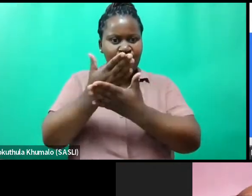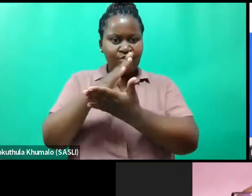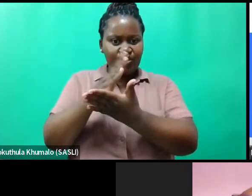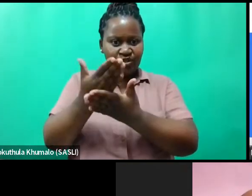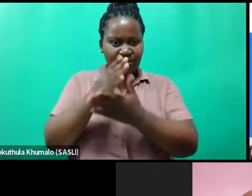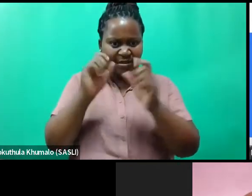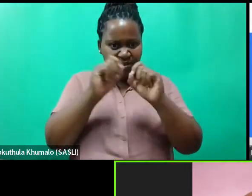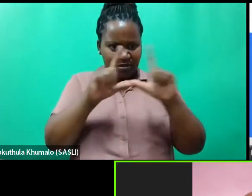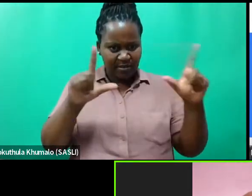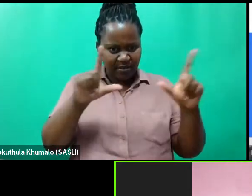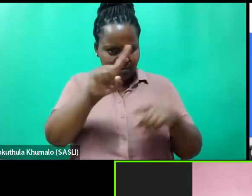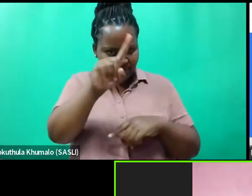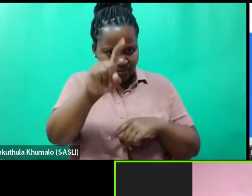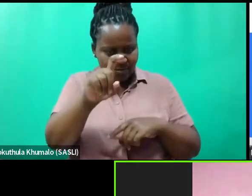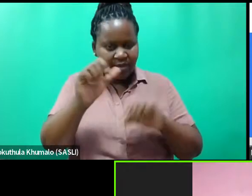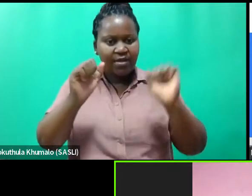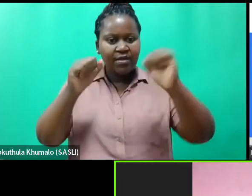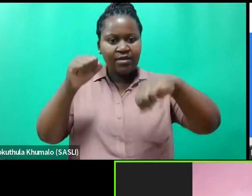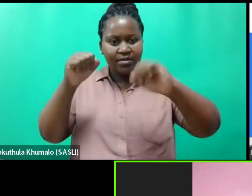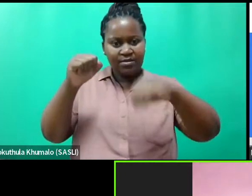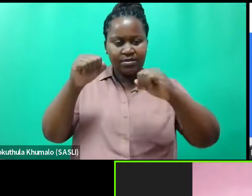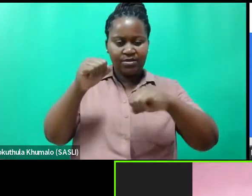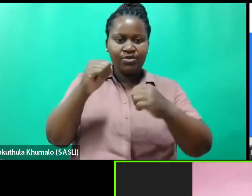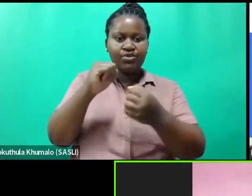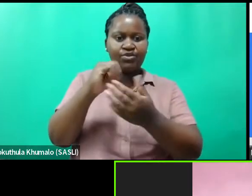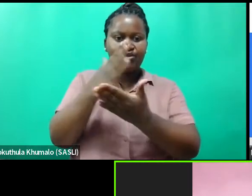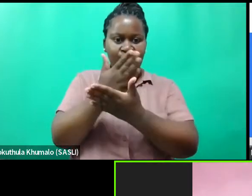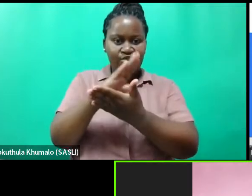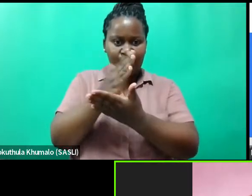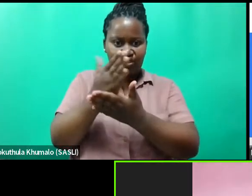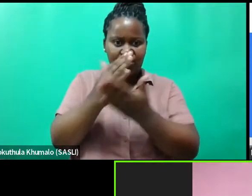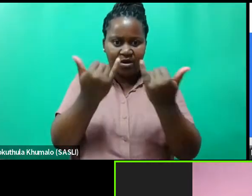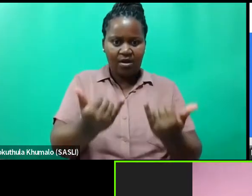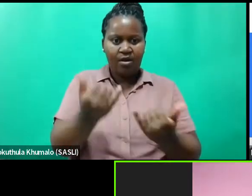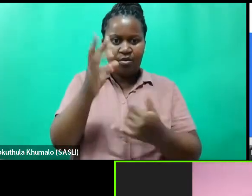you? Yes, okay, yes, so share that it would be now. great. Yeah.